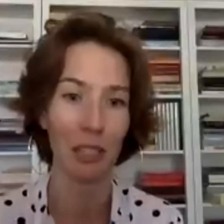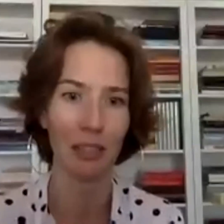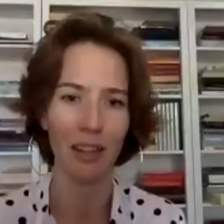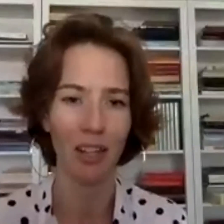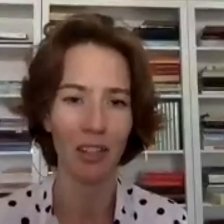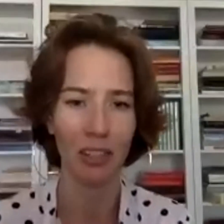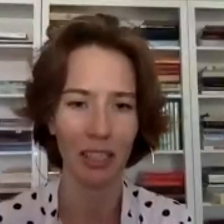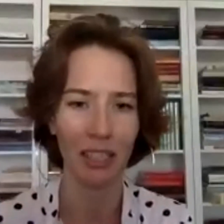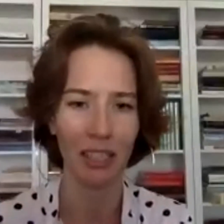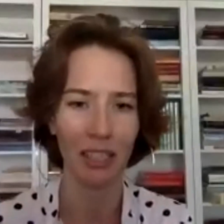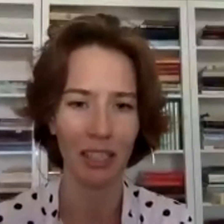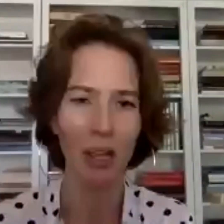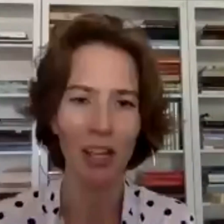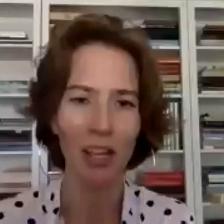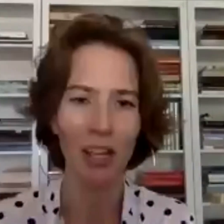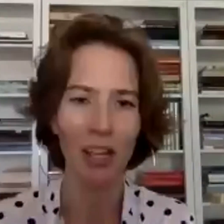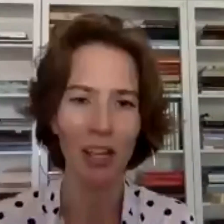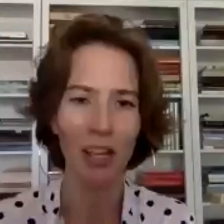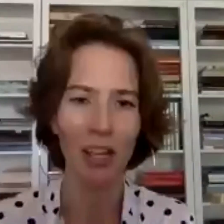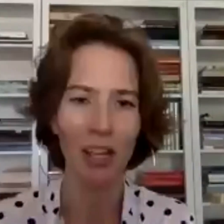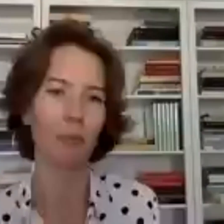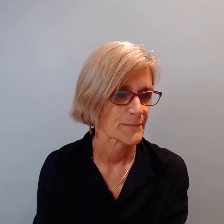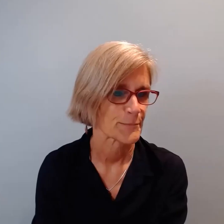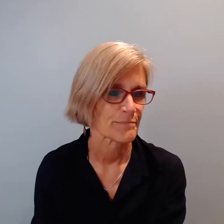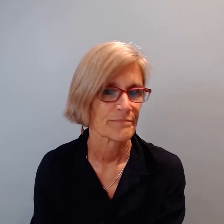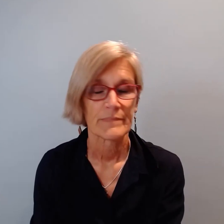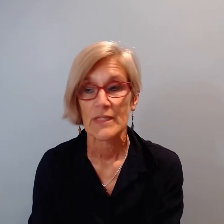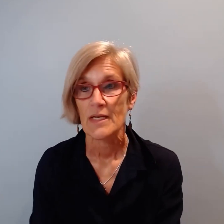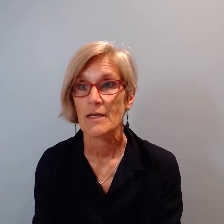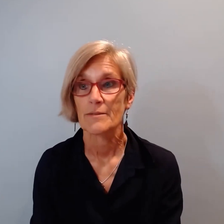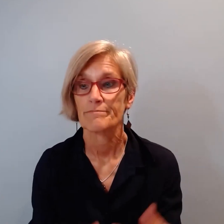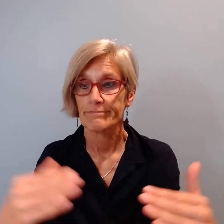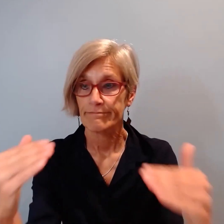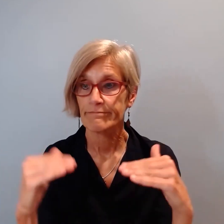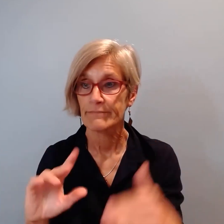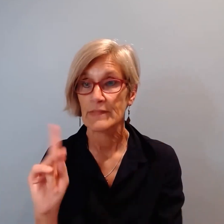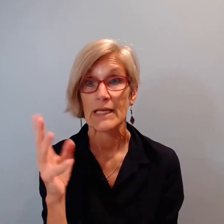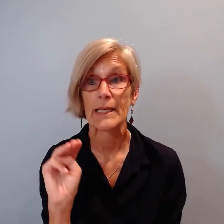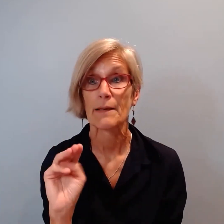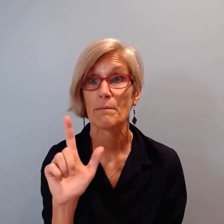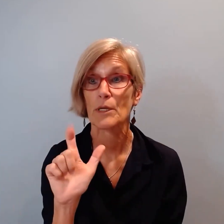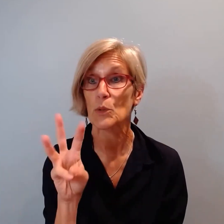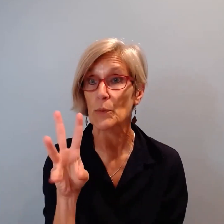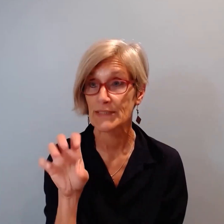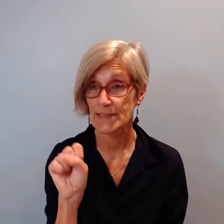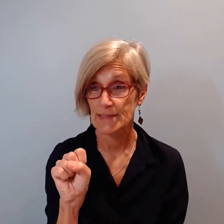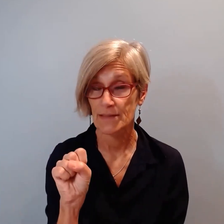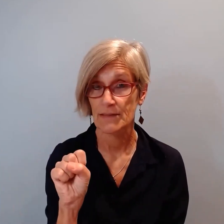along the continuum. So next up, we have Kim Lewis, and